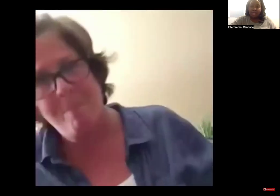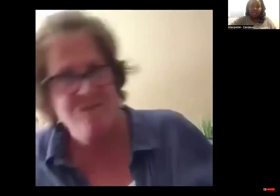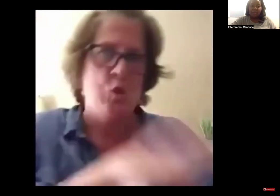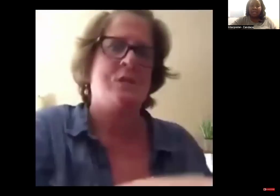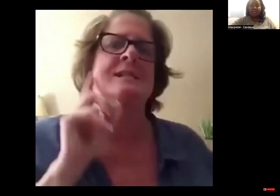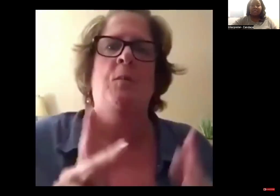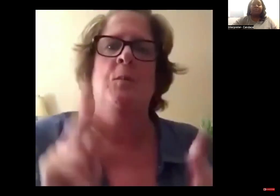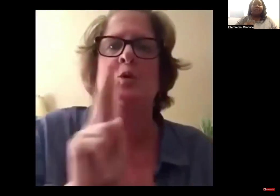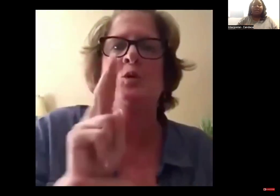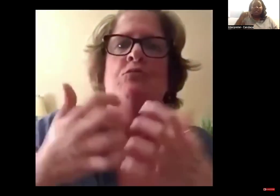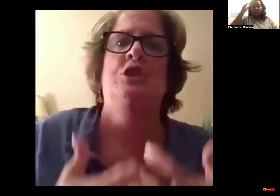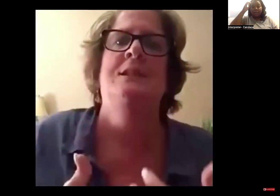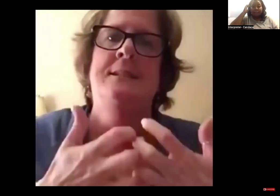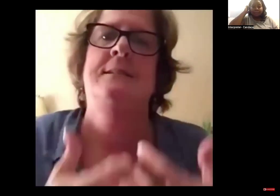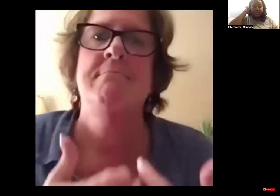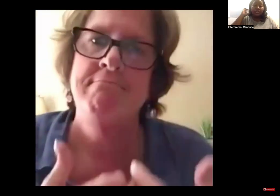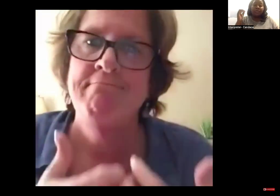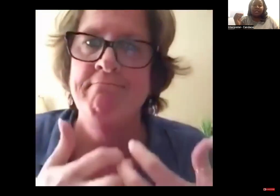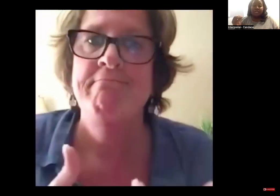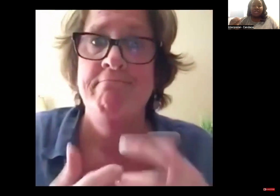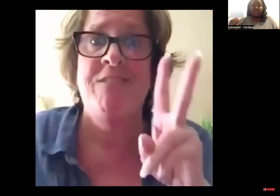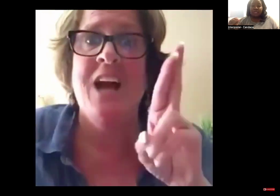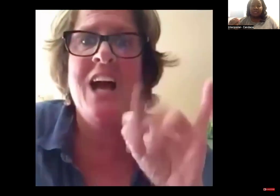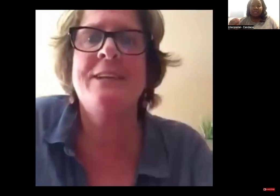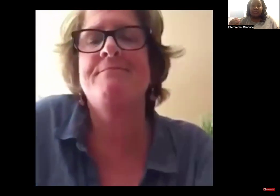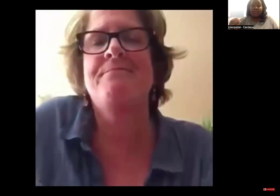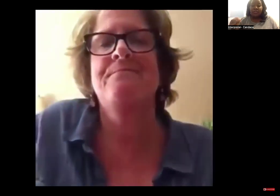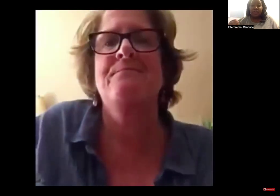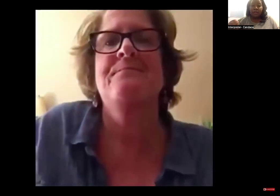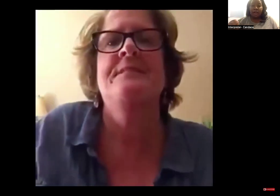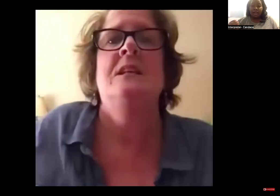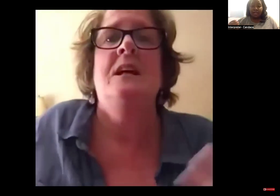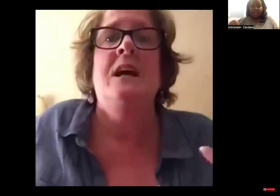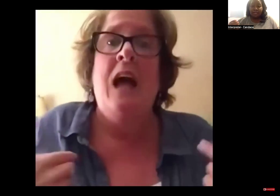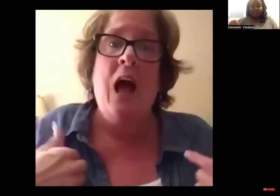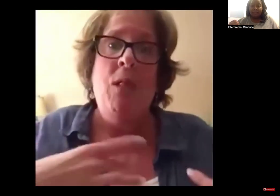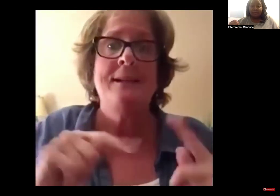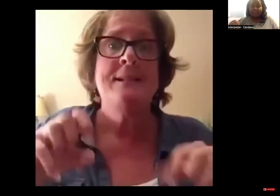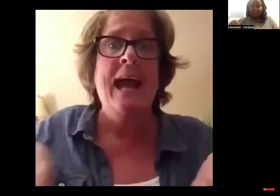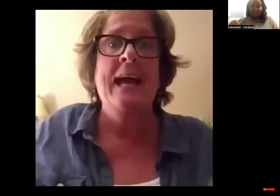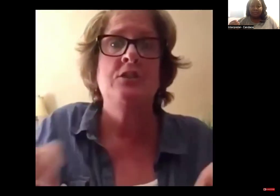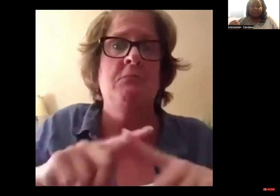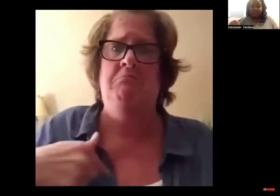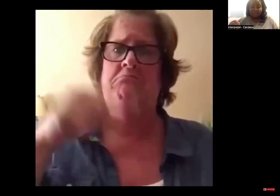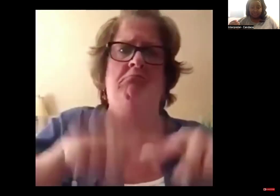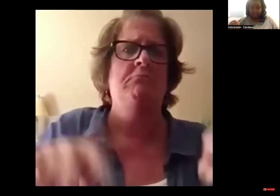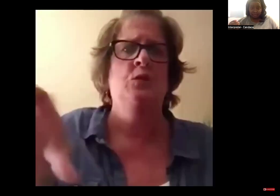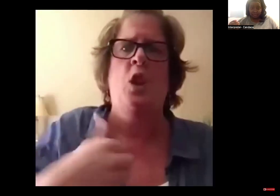use the machine. But, anyways, back to the point, using the machines for VRI,